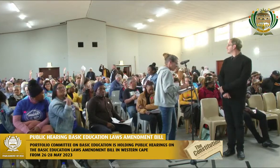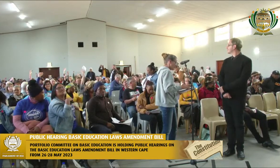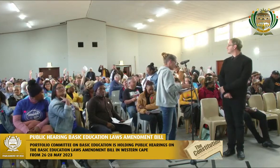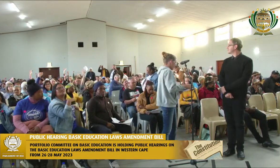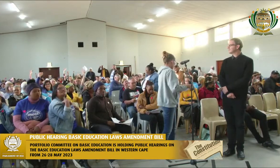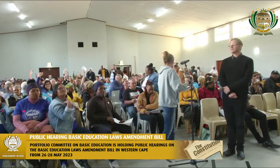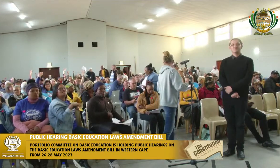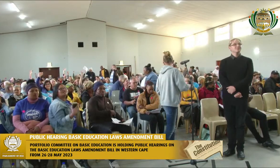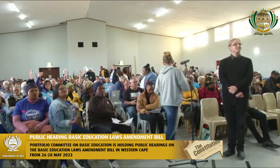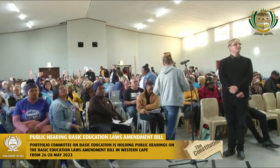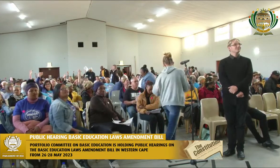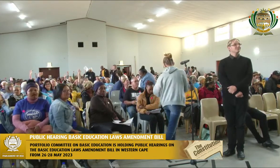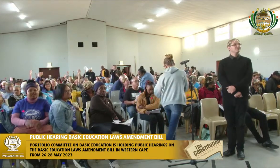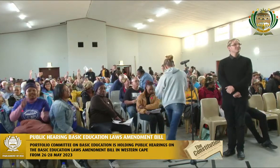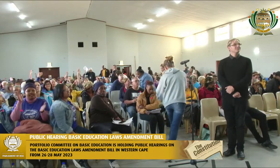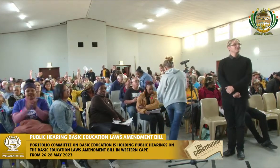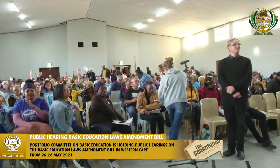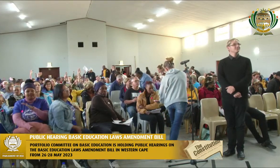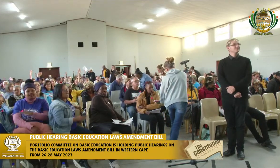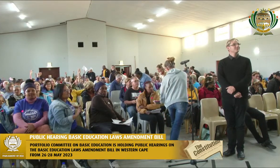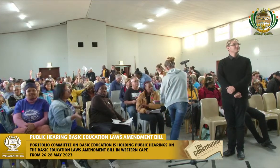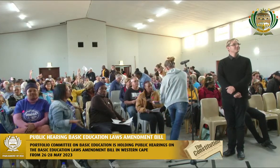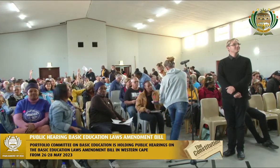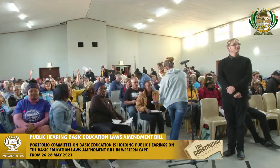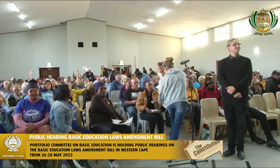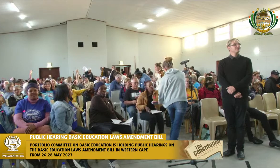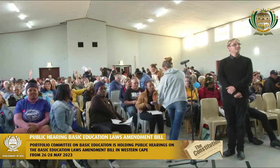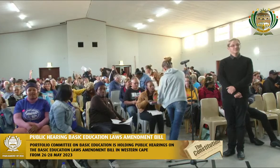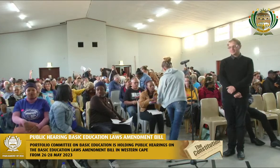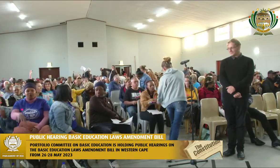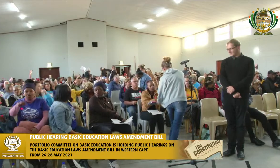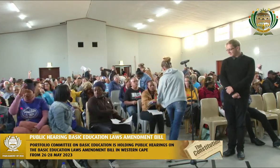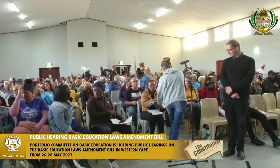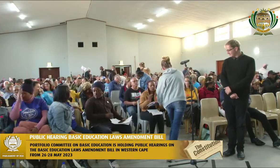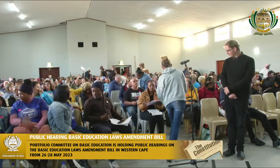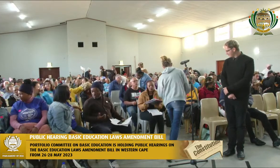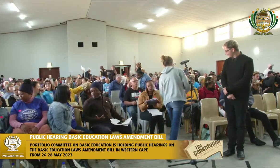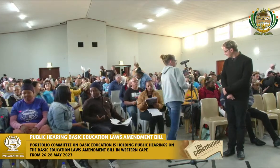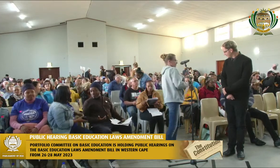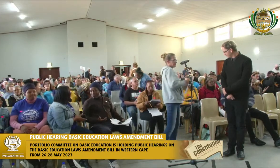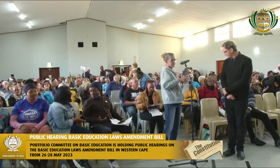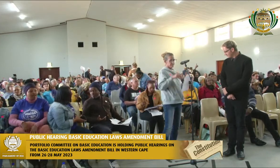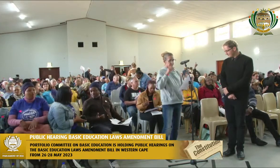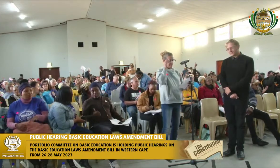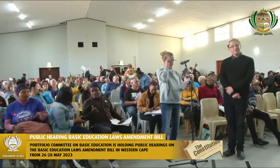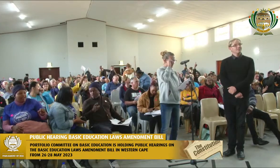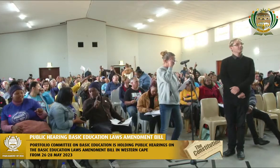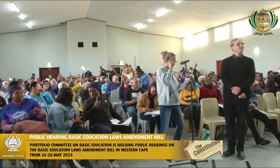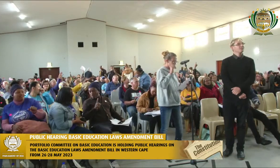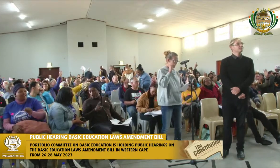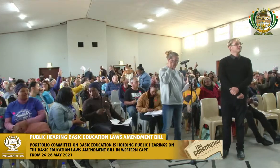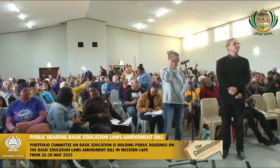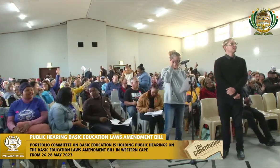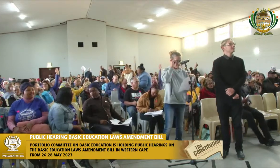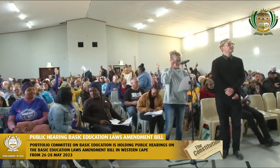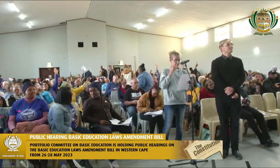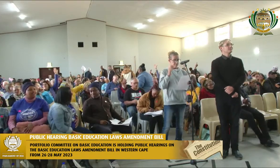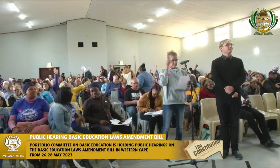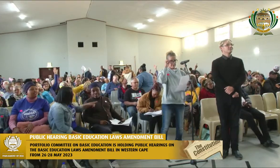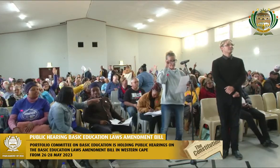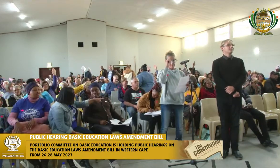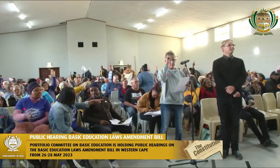Say, Valamanjo, we are closing. We are closing. Yamangolain land.